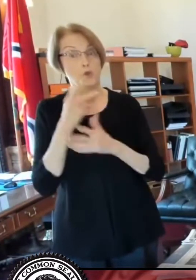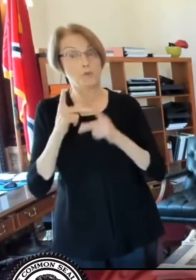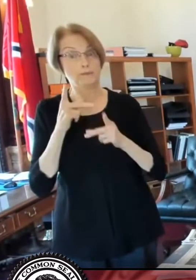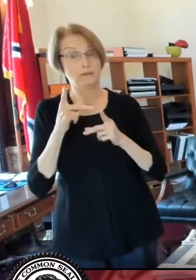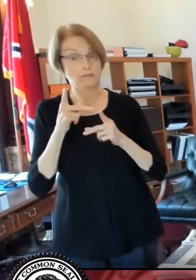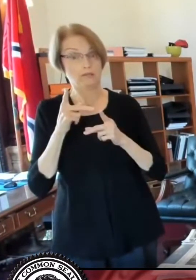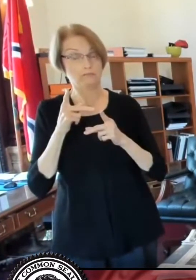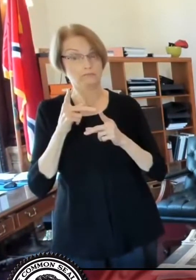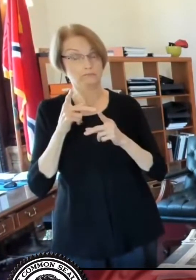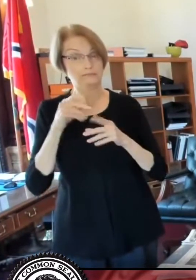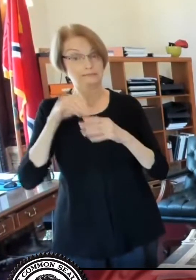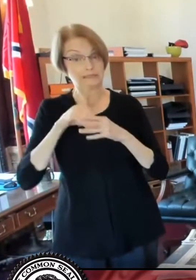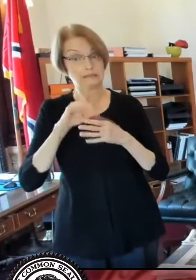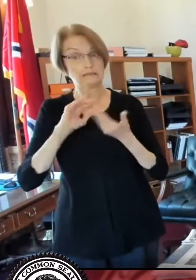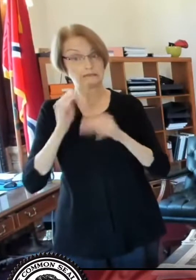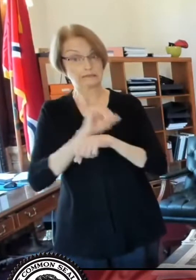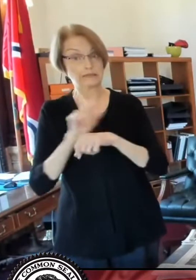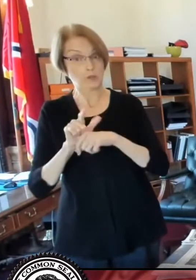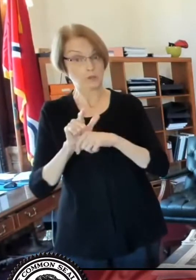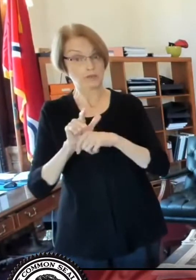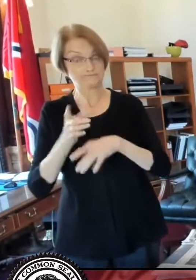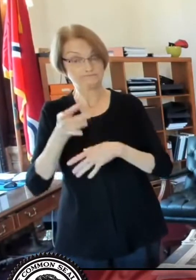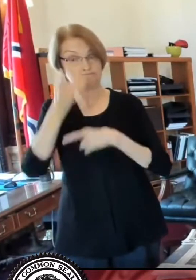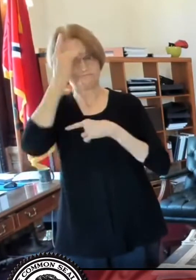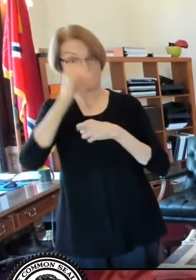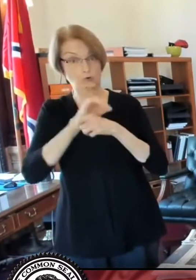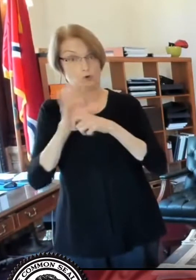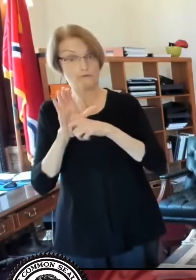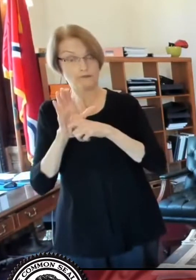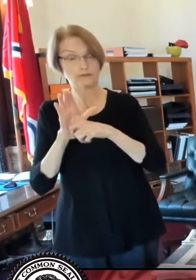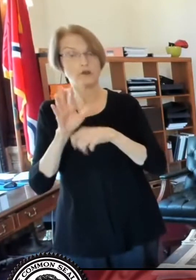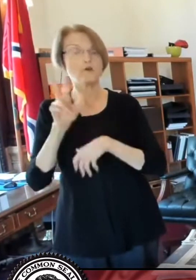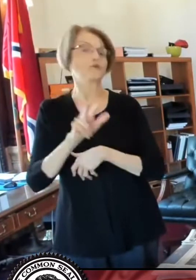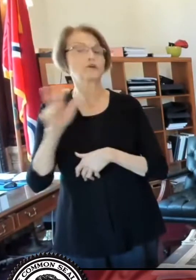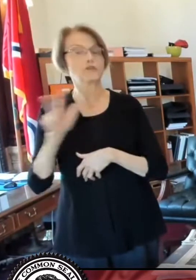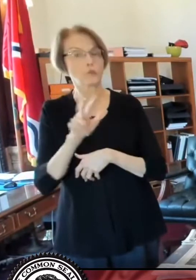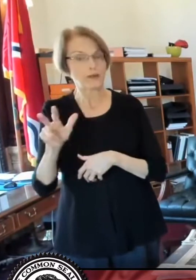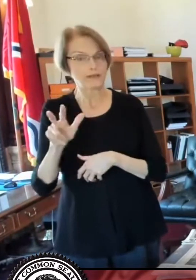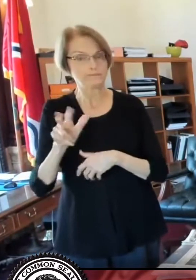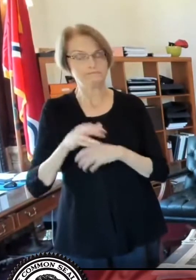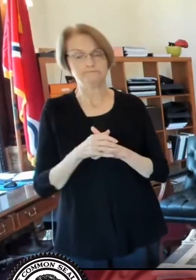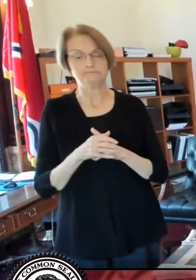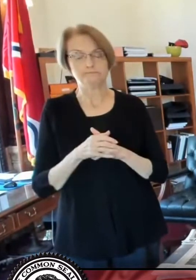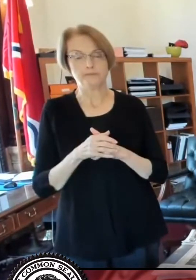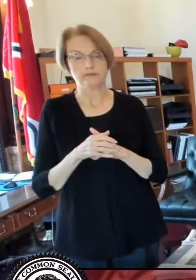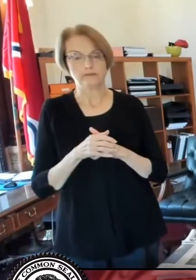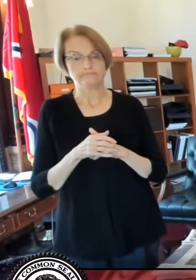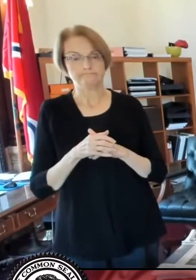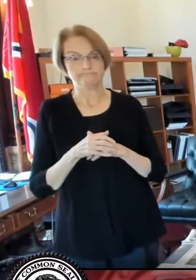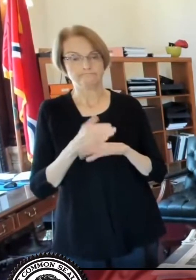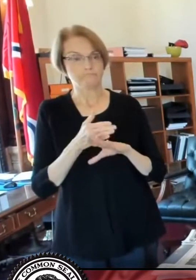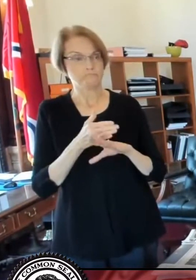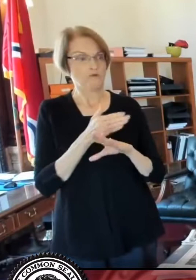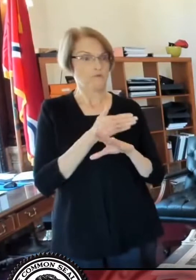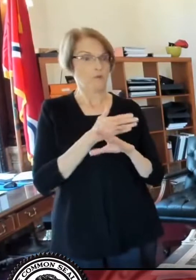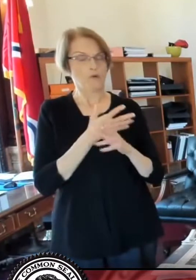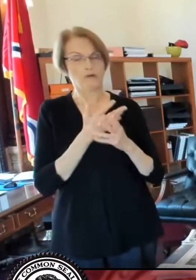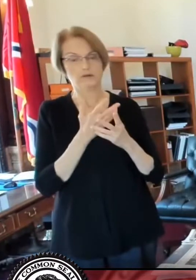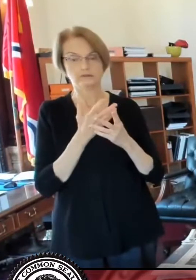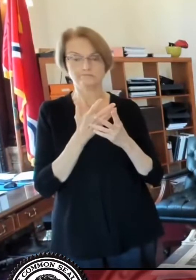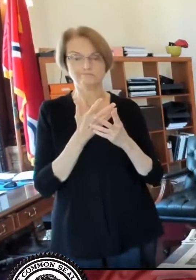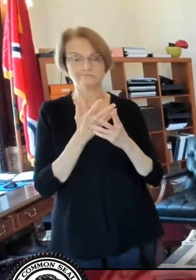city of St. Louis was 33. It had been down as low